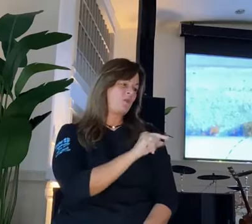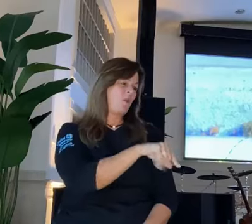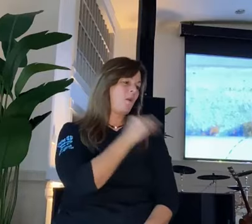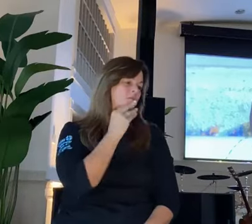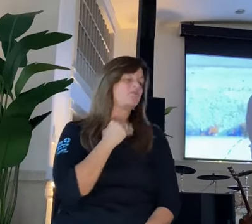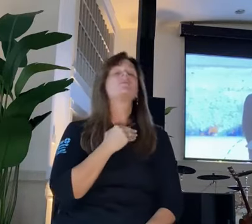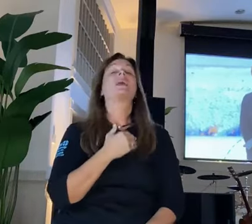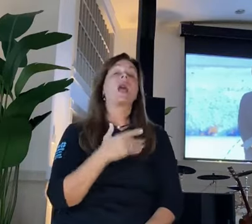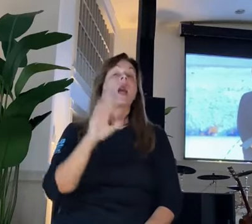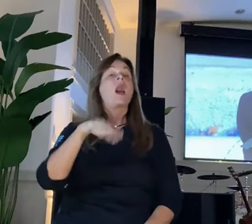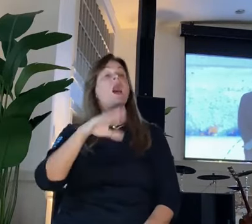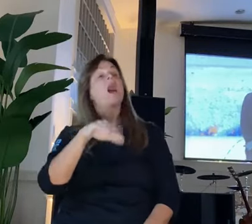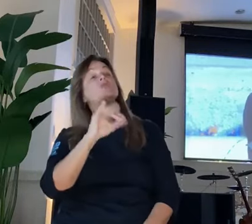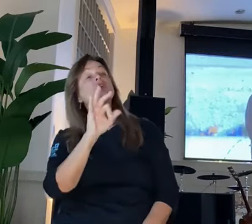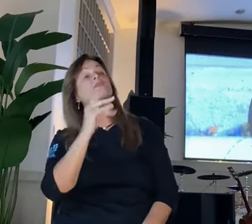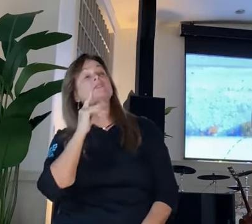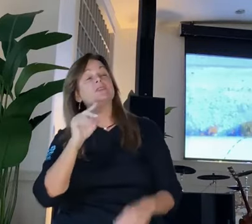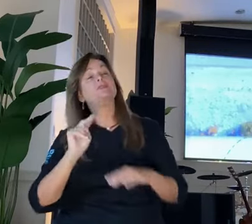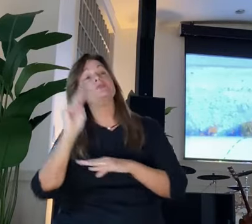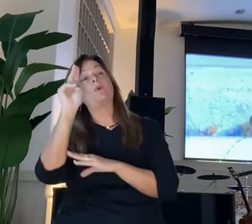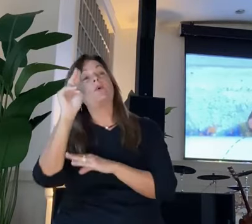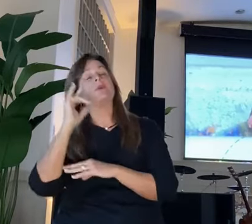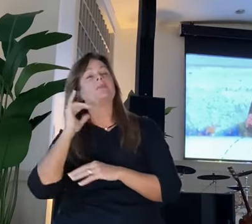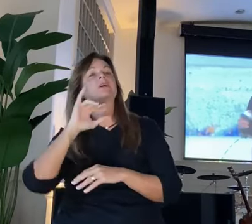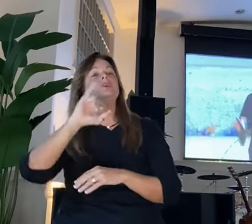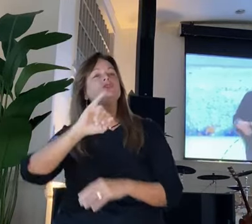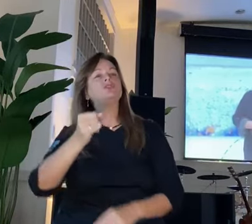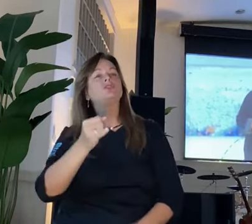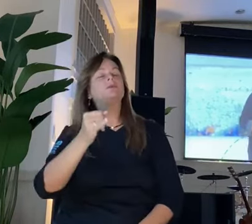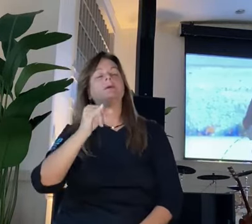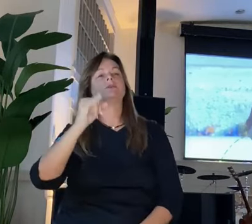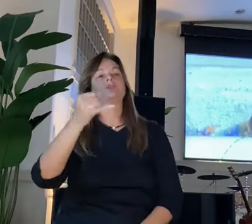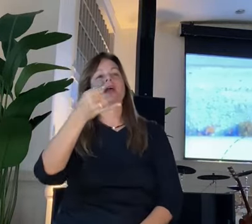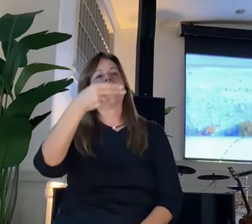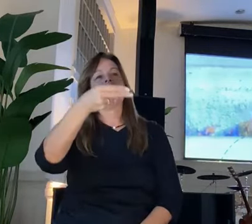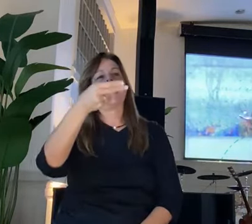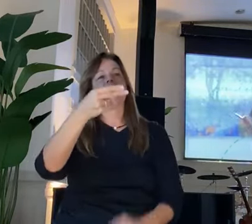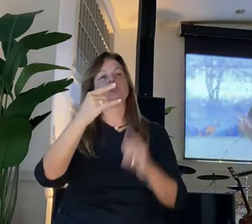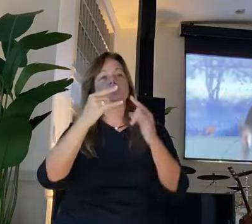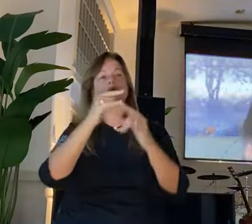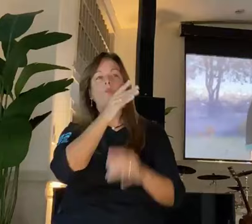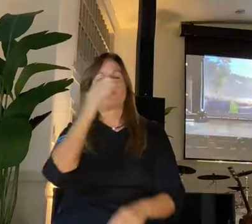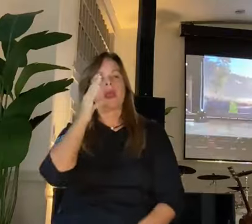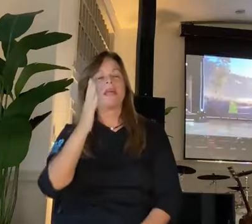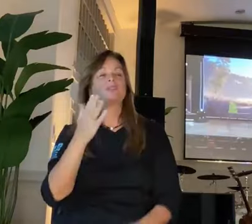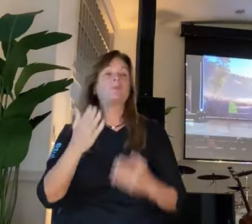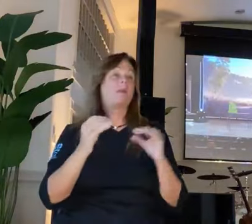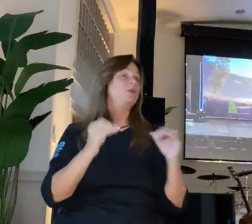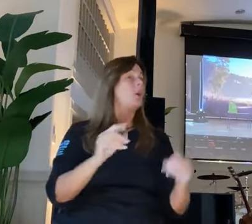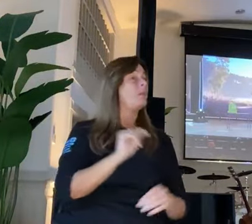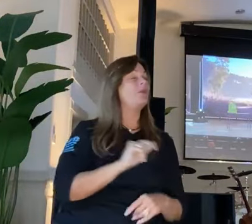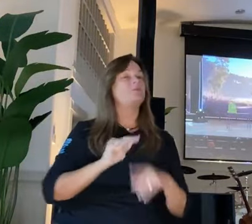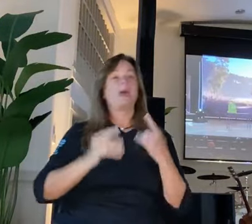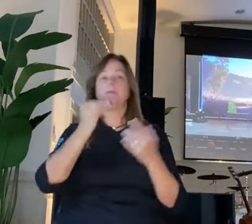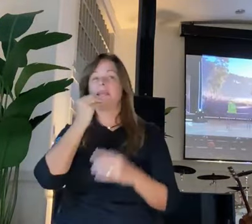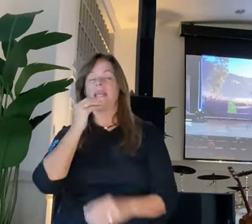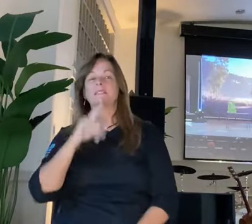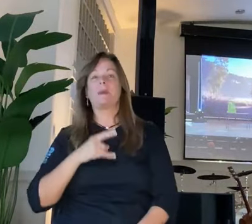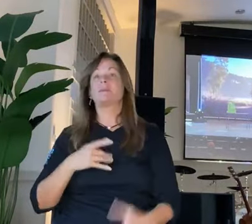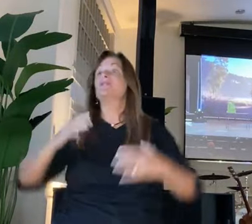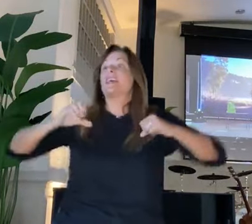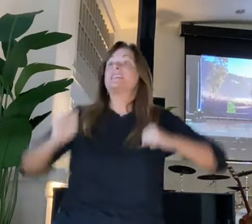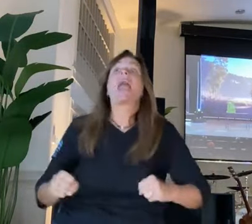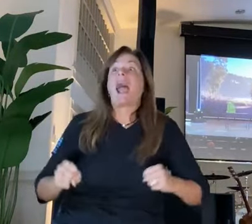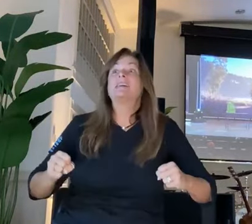So I went home and told Jefferson about this camp in Northern California called Janice Grange. High ropes things, we'll be together for the week, but man, there may not be a bathroom for the amazing spam. And he's